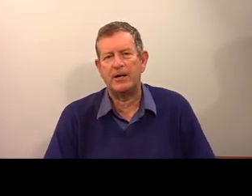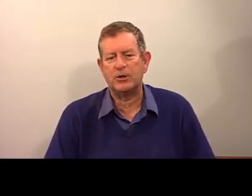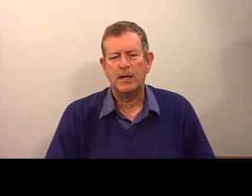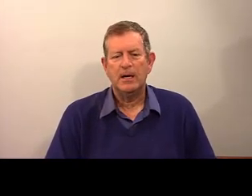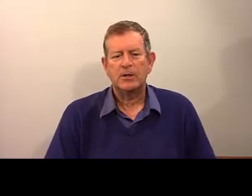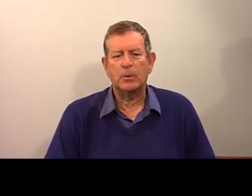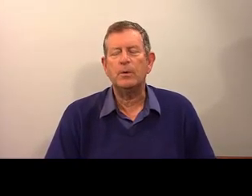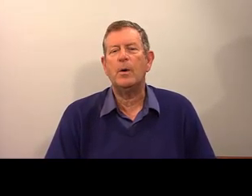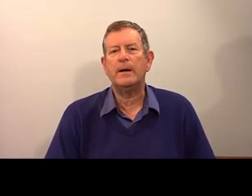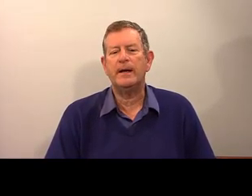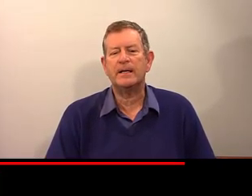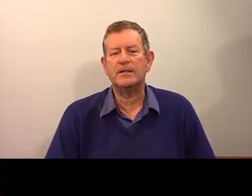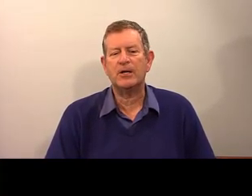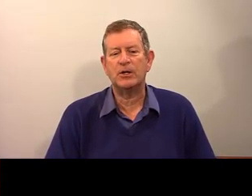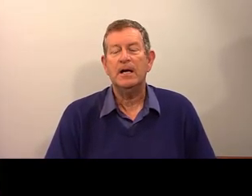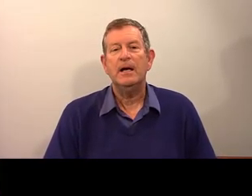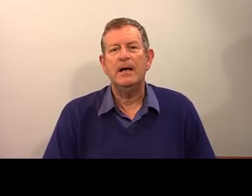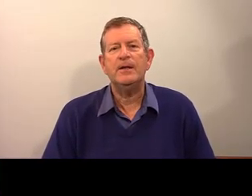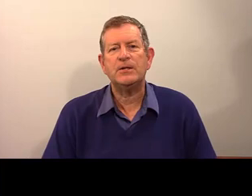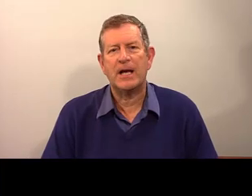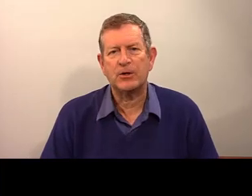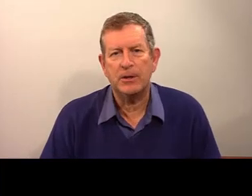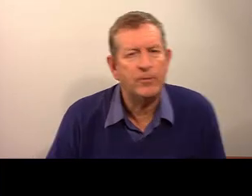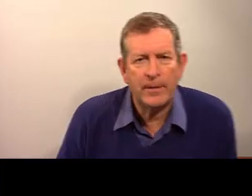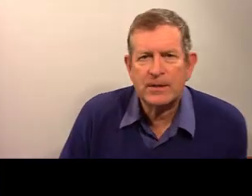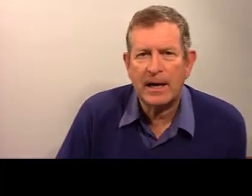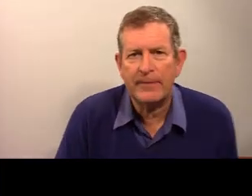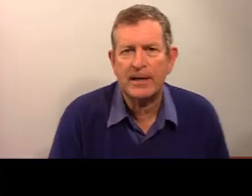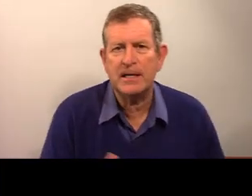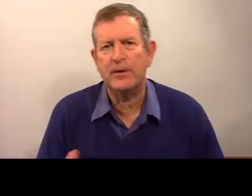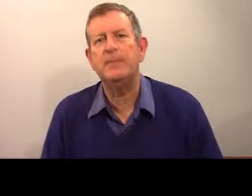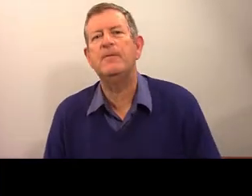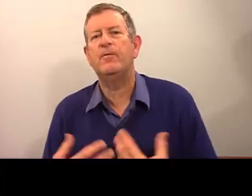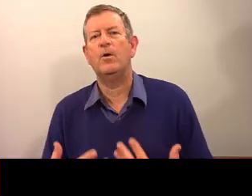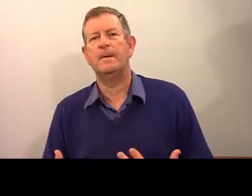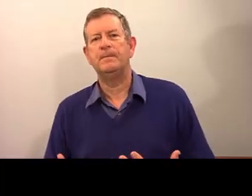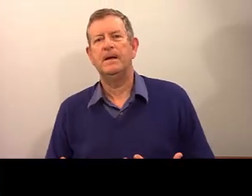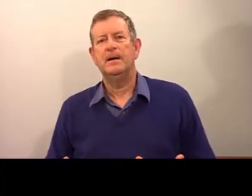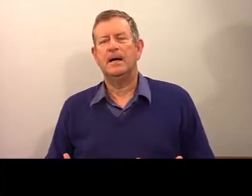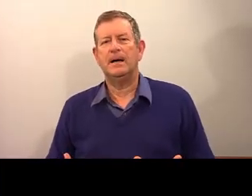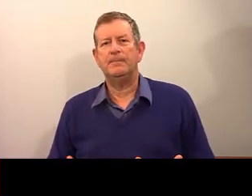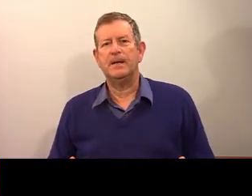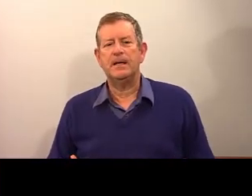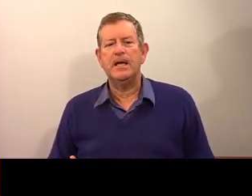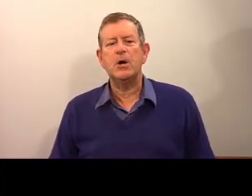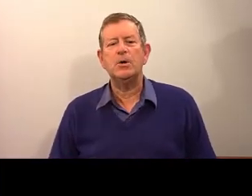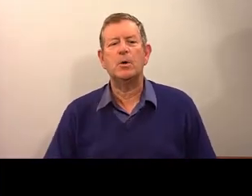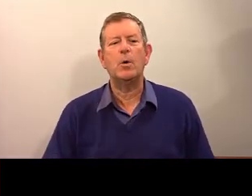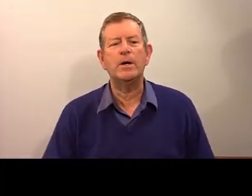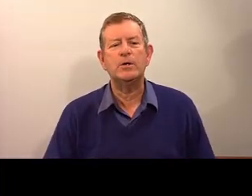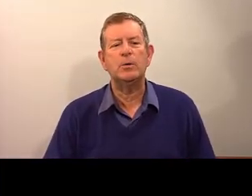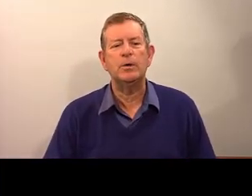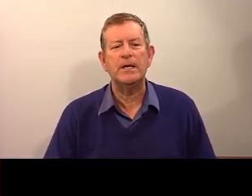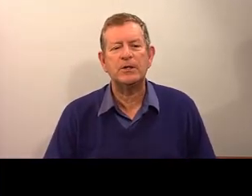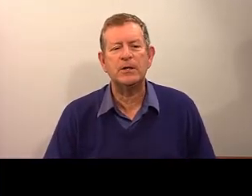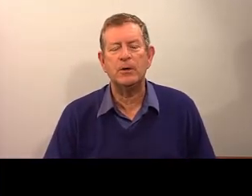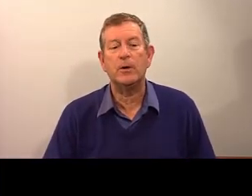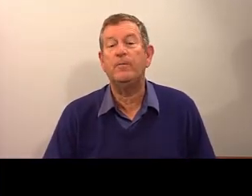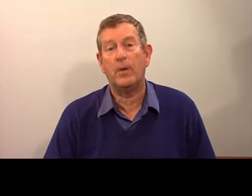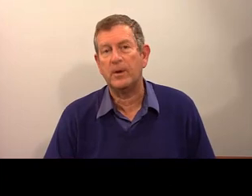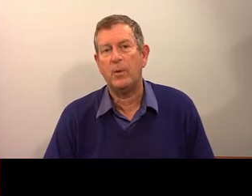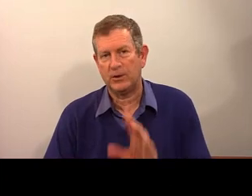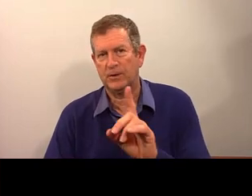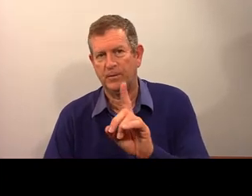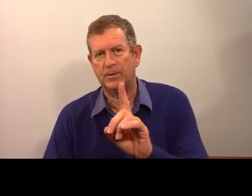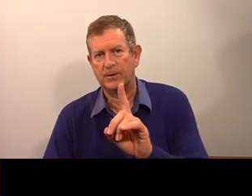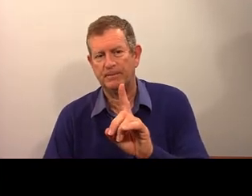or Spanish. So we'll go on to the next section. In this section, you've done this kind of activity before. Here you're going to listen. You're